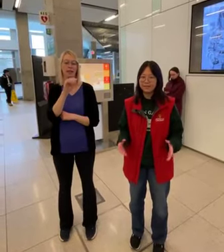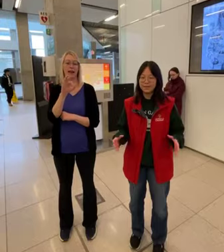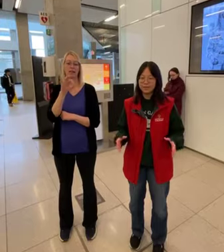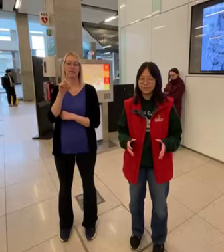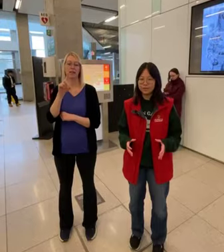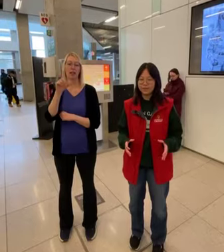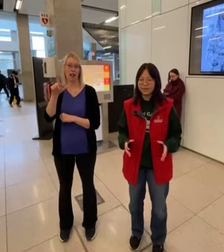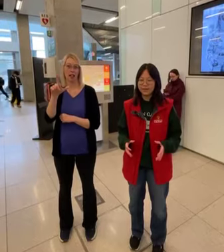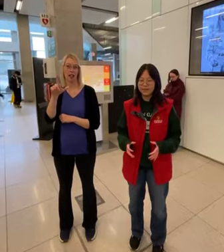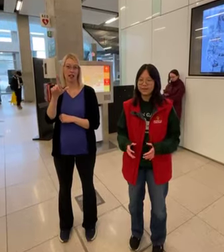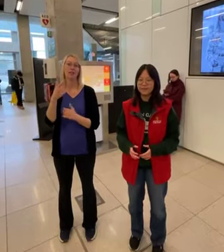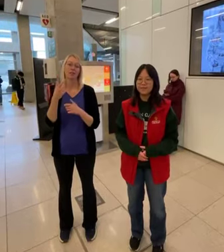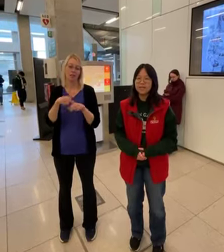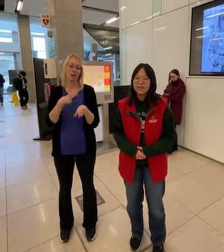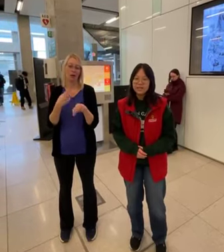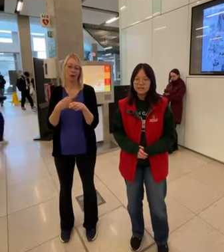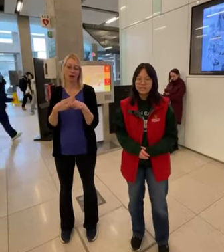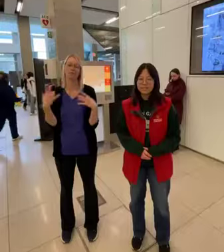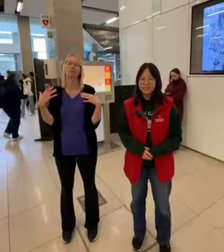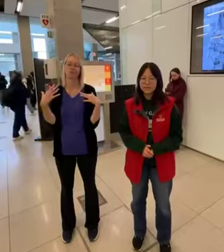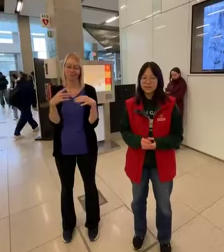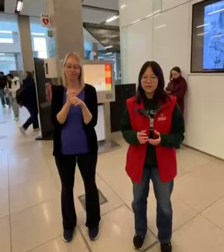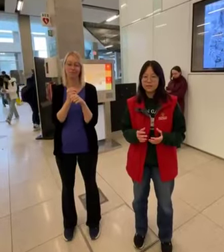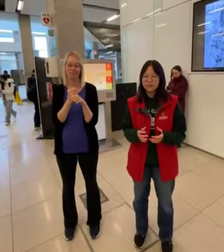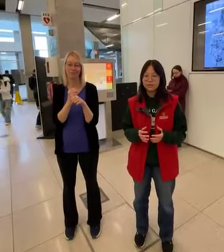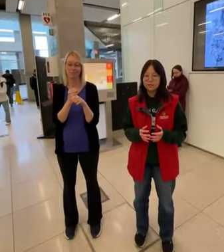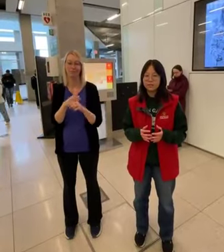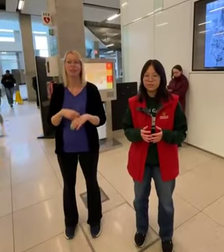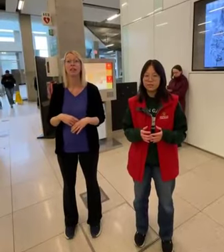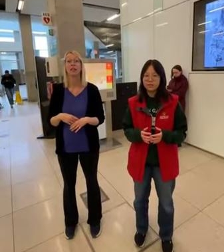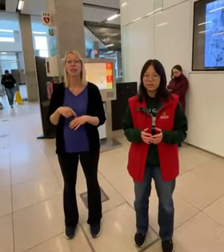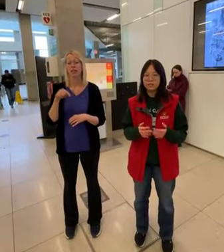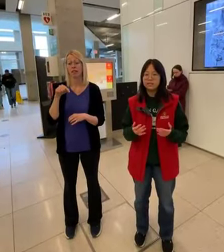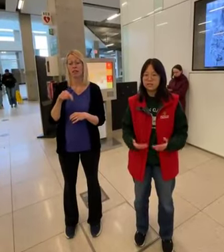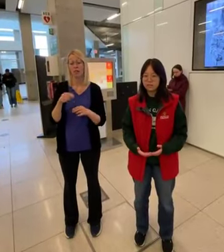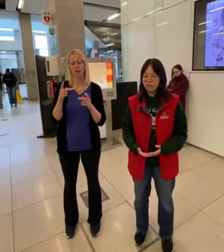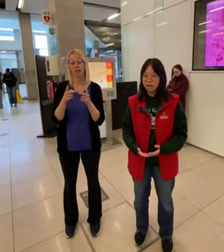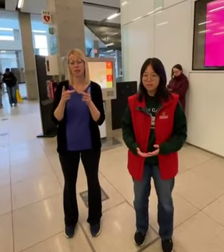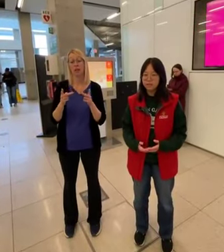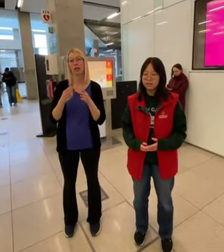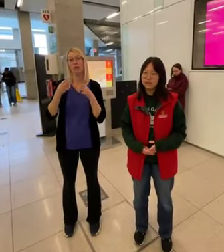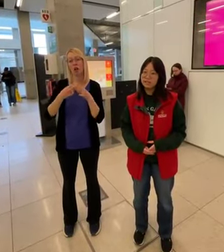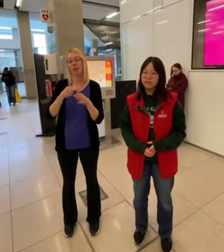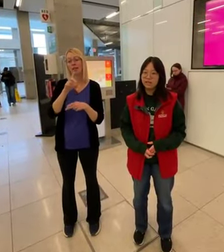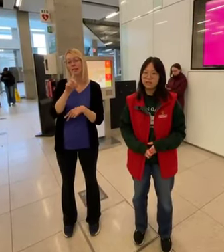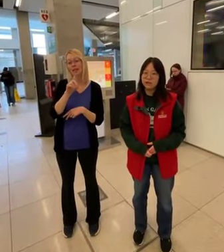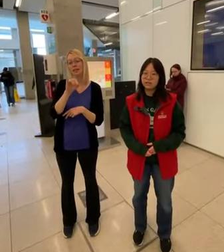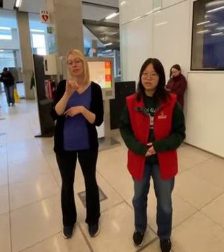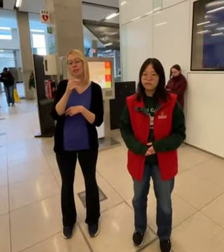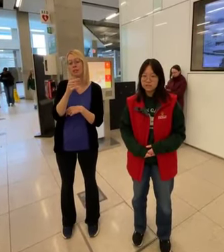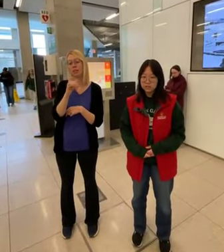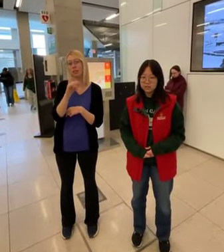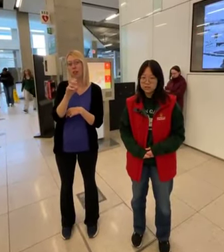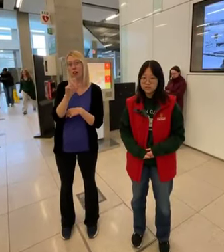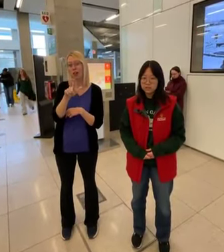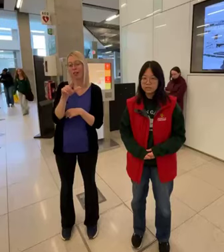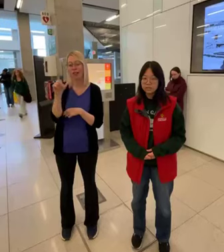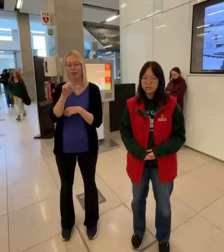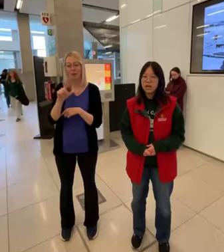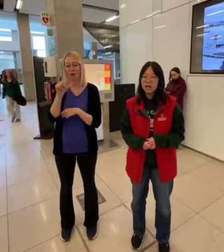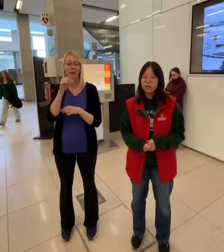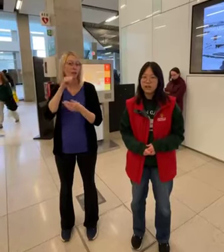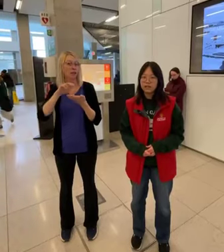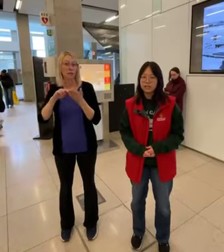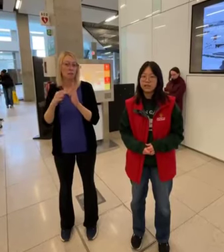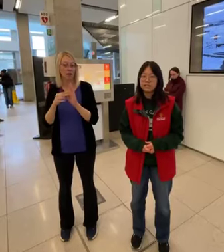really long names that we just shorten with an acronym. So essentially, the fact that this place is called a digital library is not to say that there aren't any physical